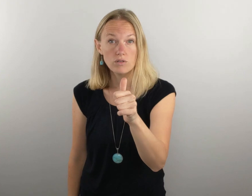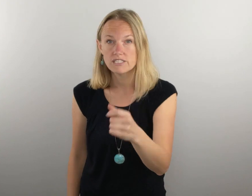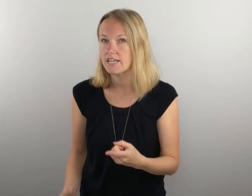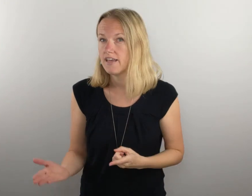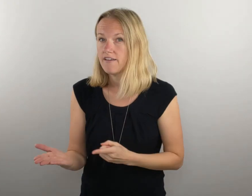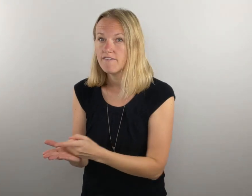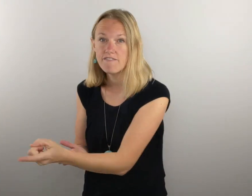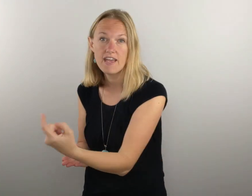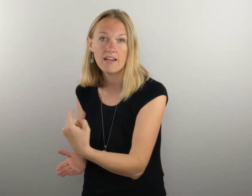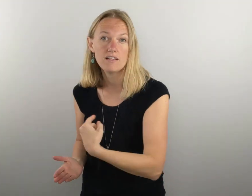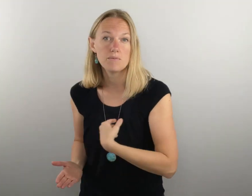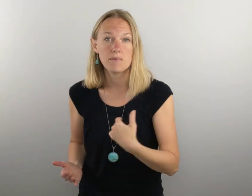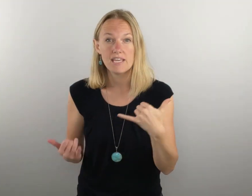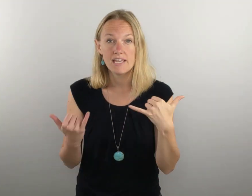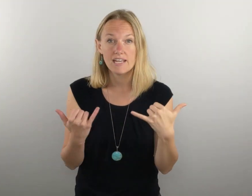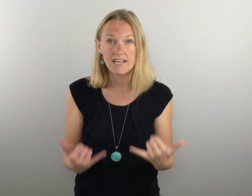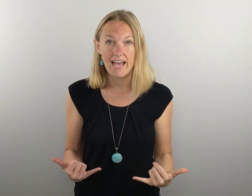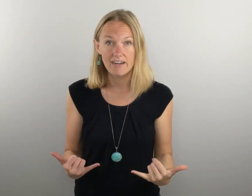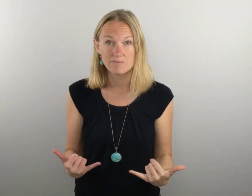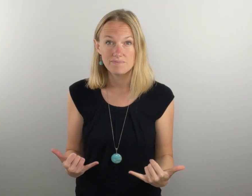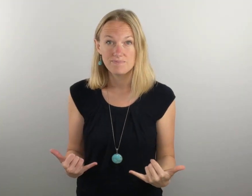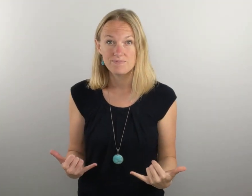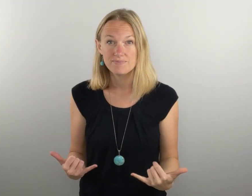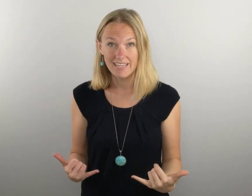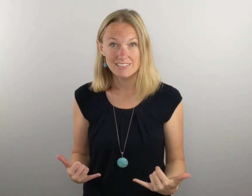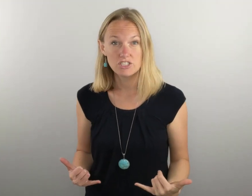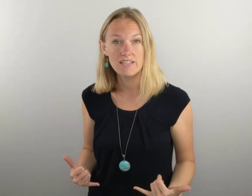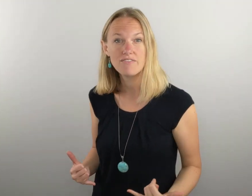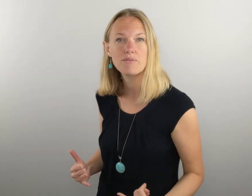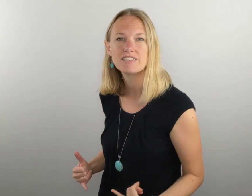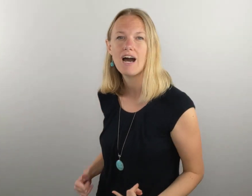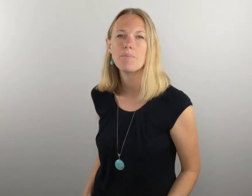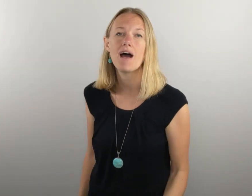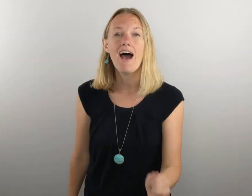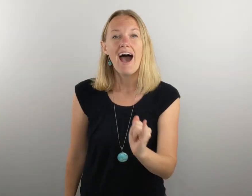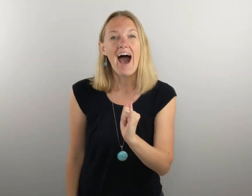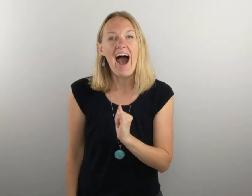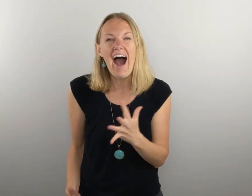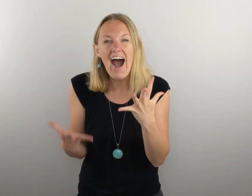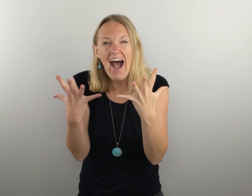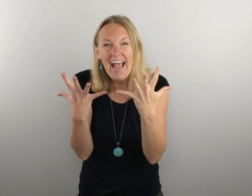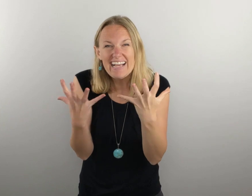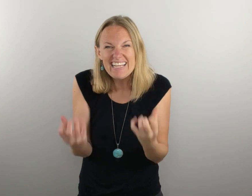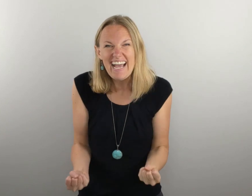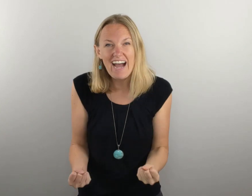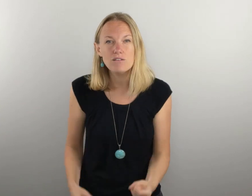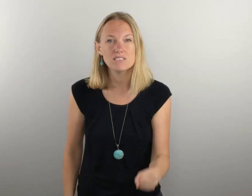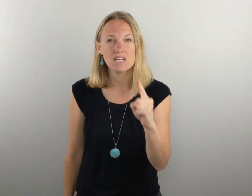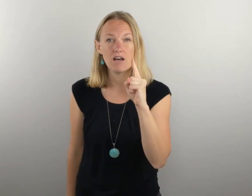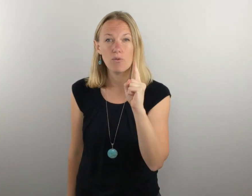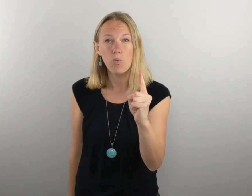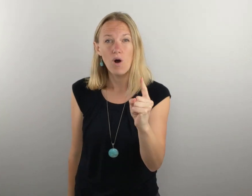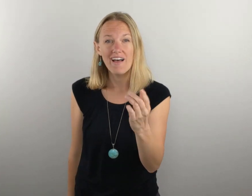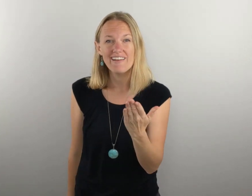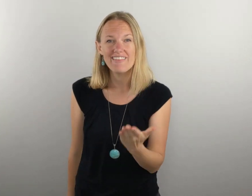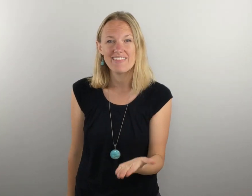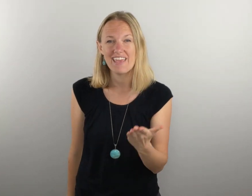won't fail me now. Okay, let's try that from the top. I count on one